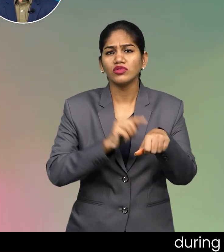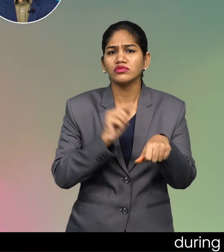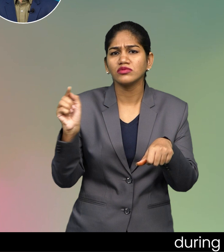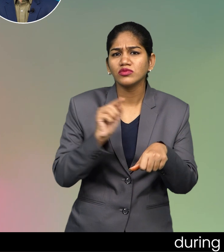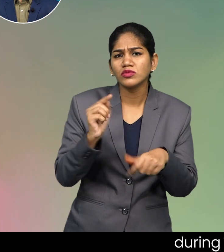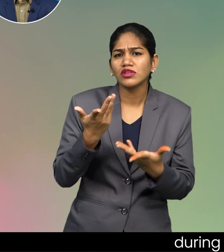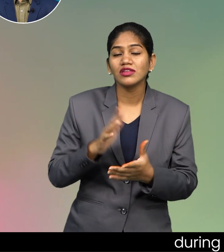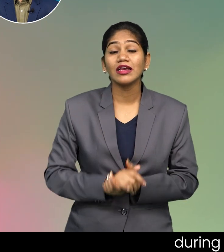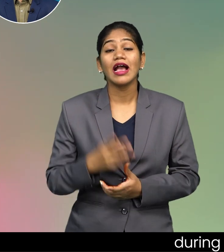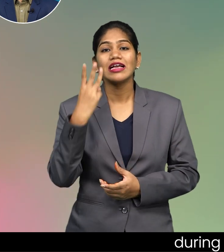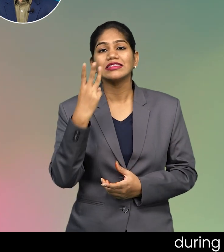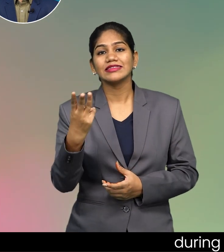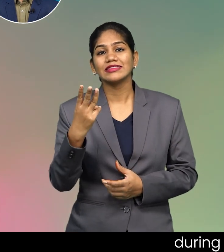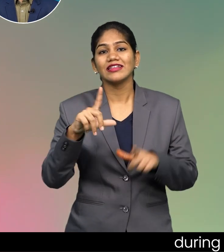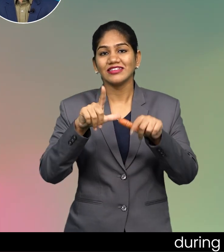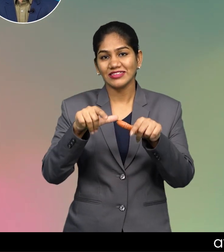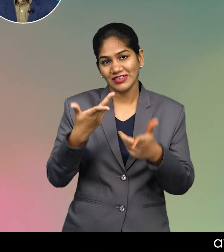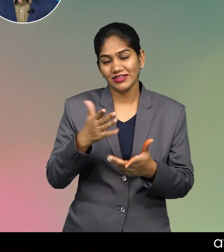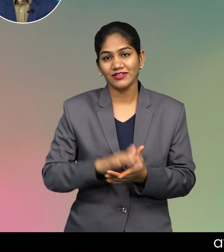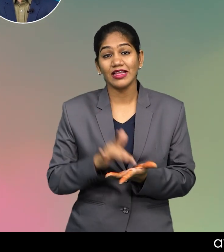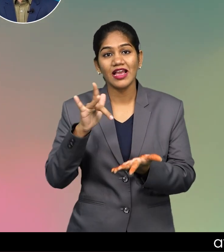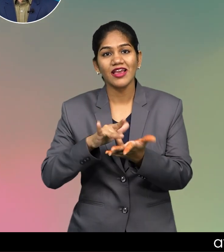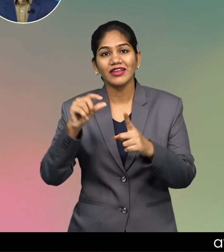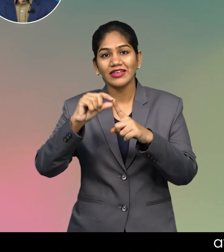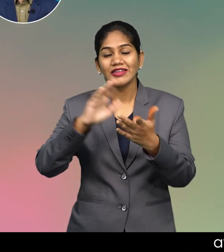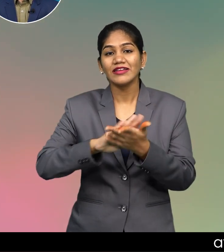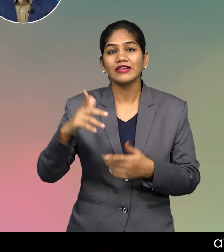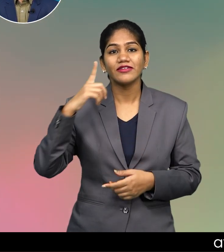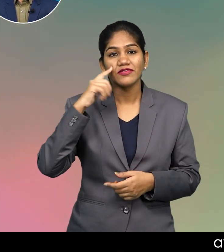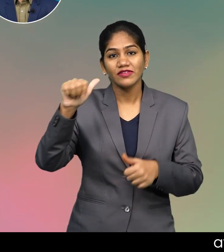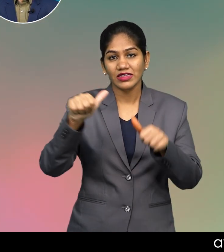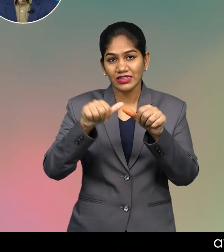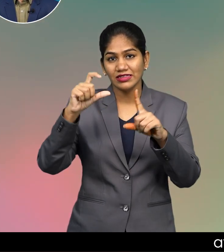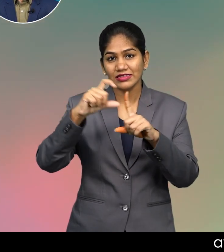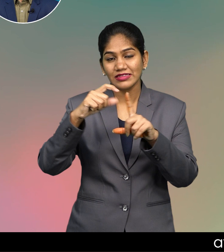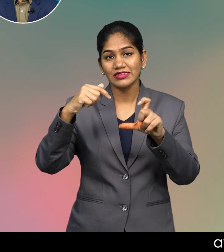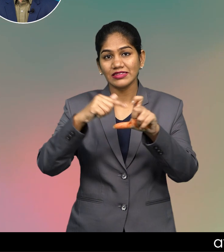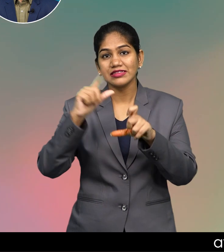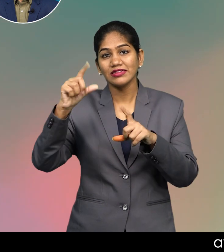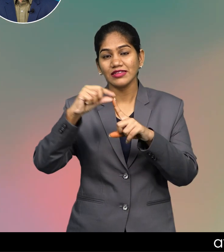during the Third Congress at Philadelphia.